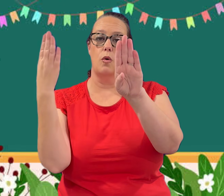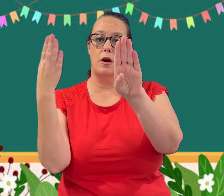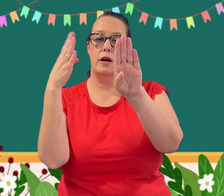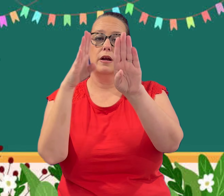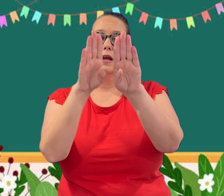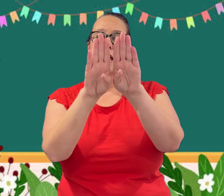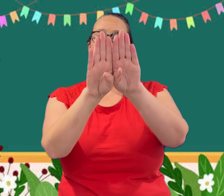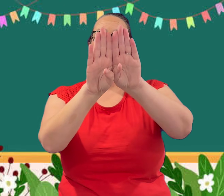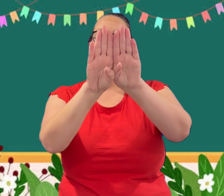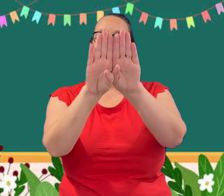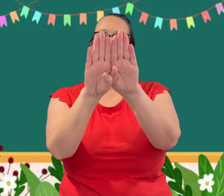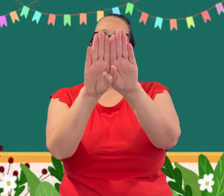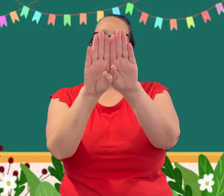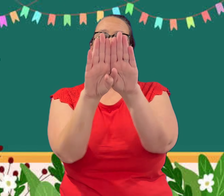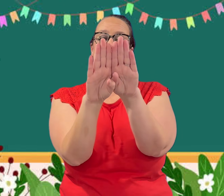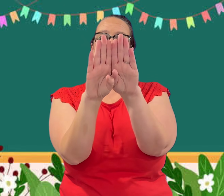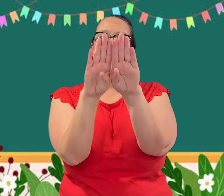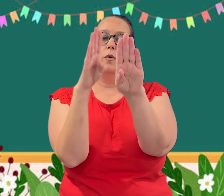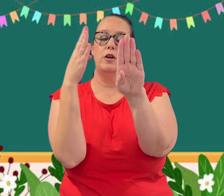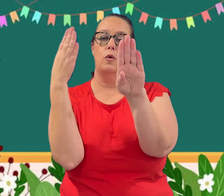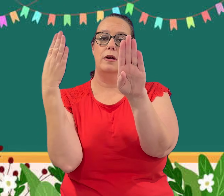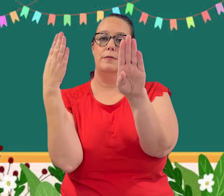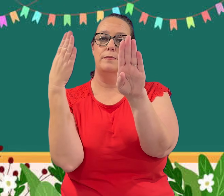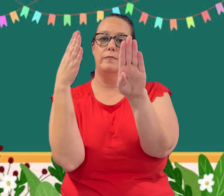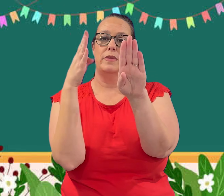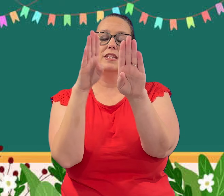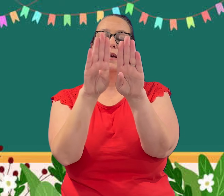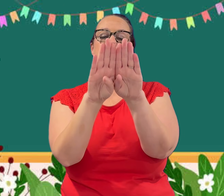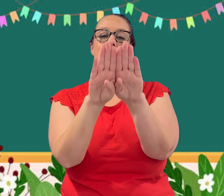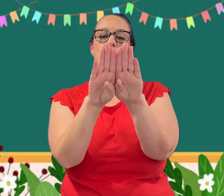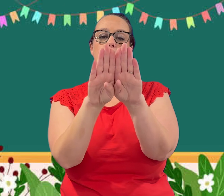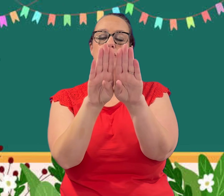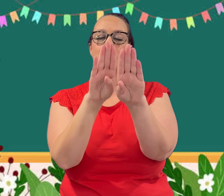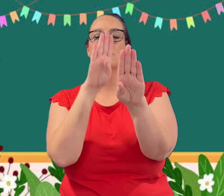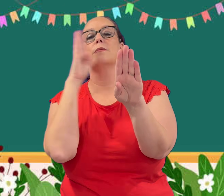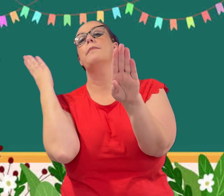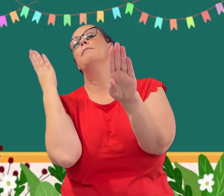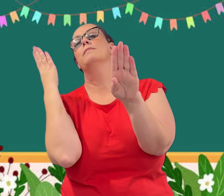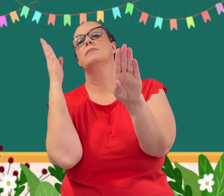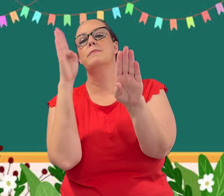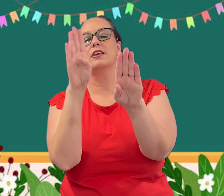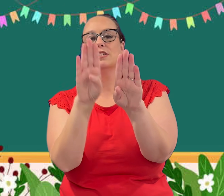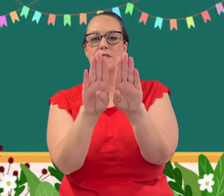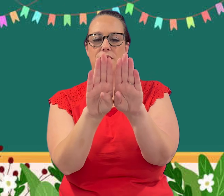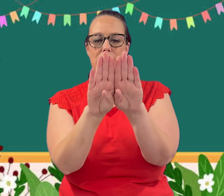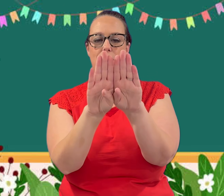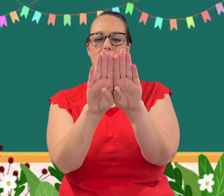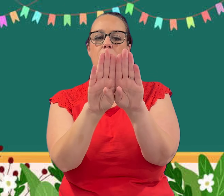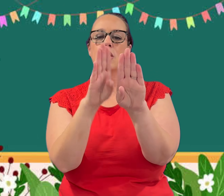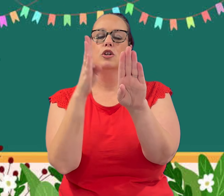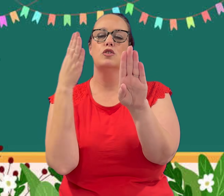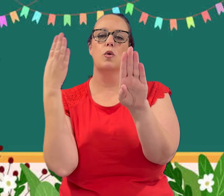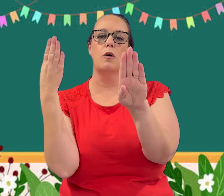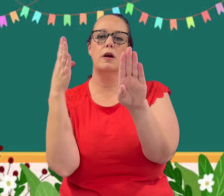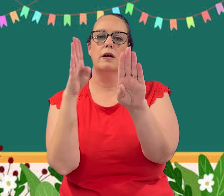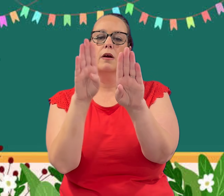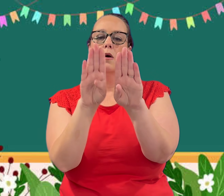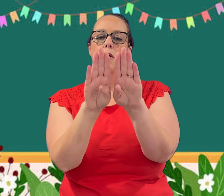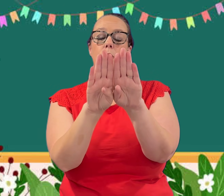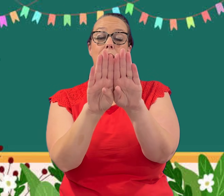Door. Now door, you can open 1 door, and it's coming back towards you like you're going to smack yourself in the face, okay? Door, or I could